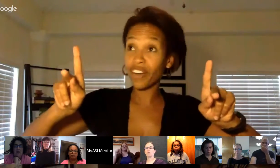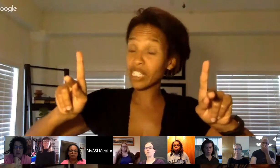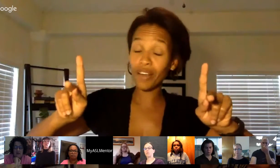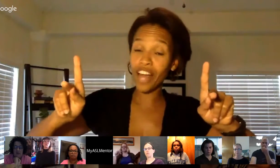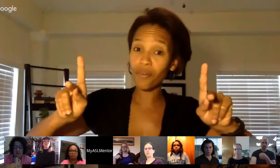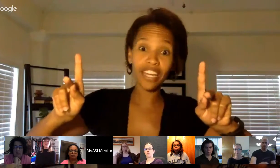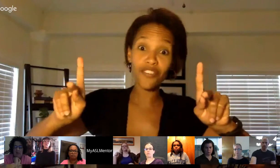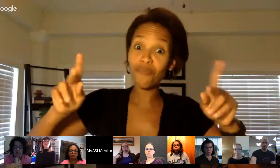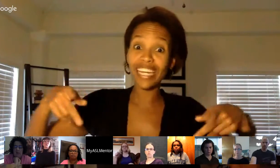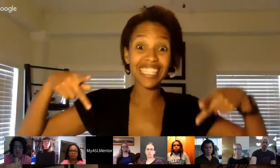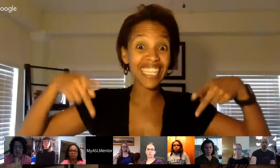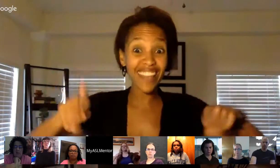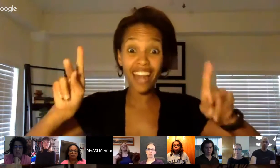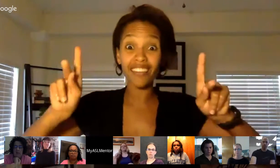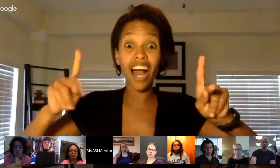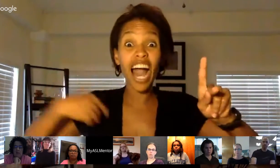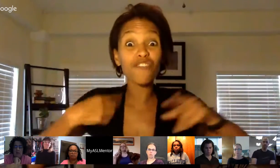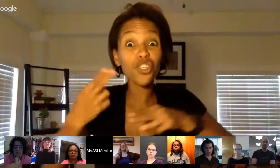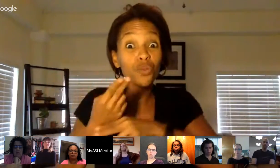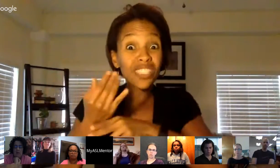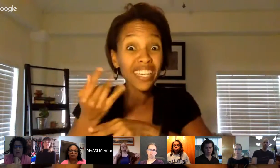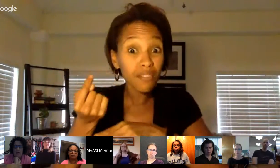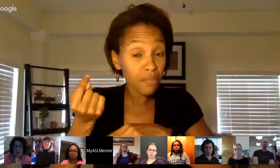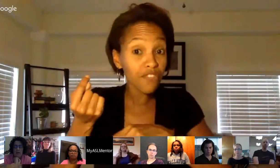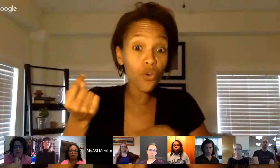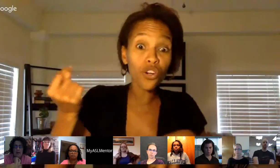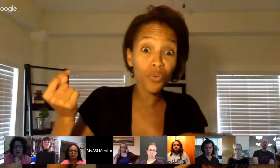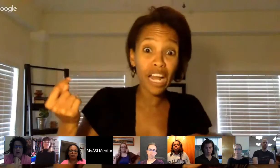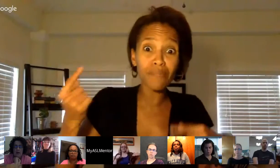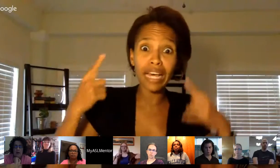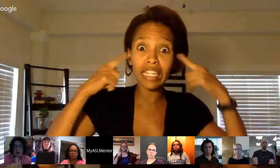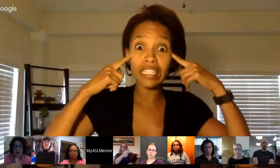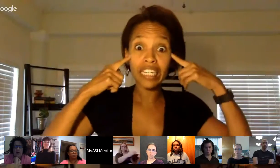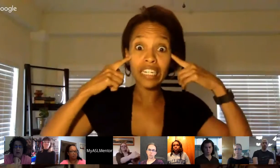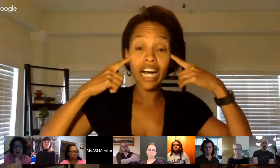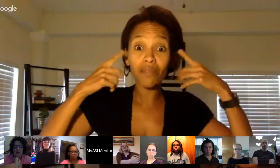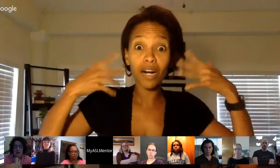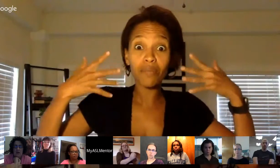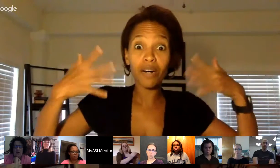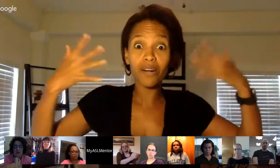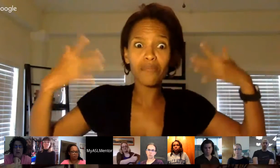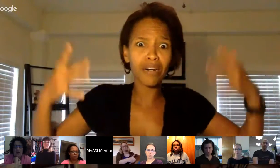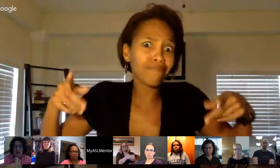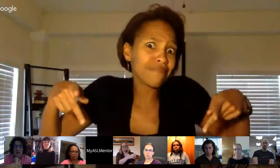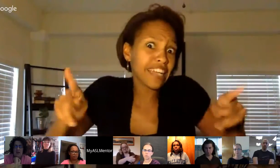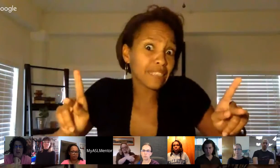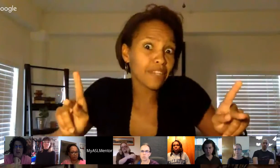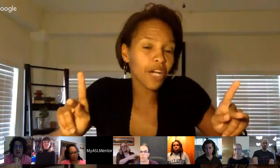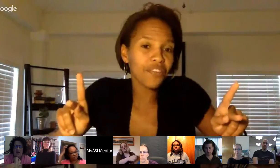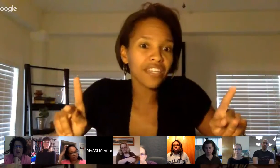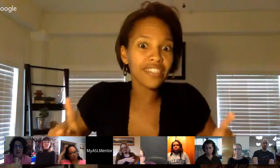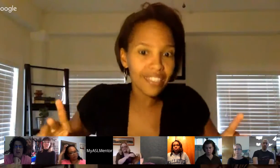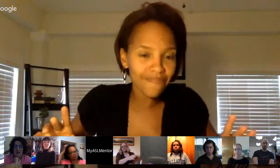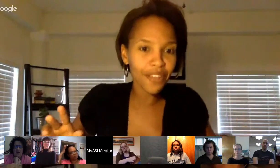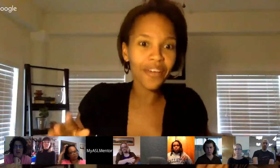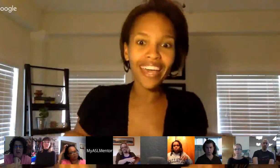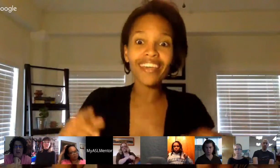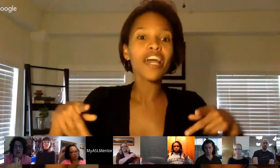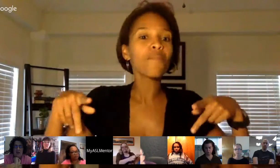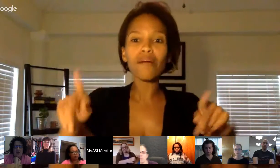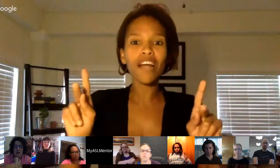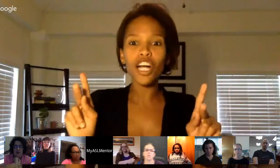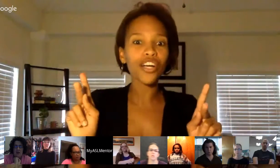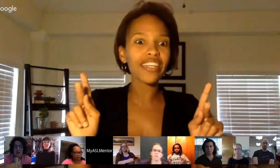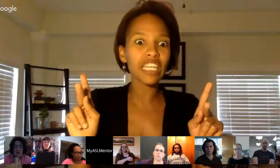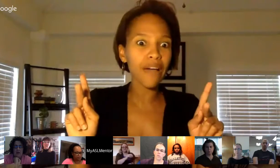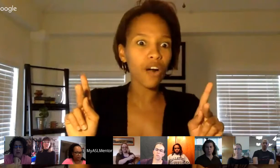not crazy about that one either, but I see that a lot. I've used it before when I'm like, guess I'm gonna go with this, okay?